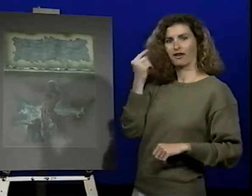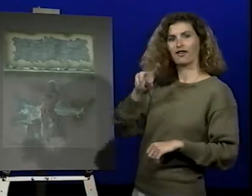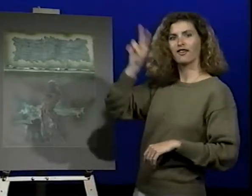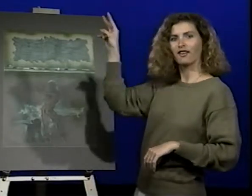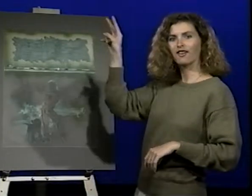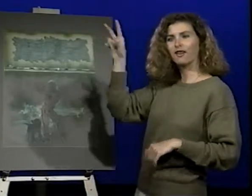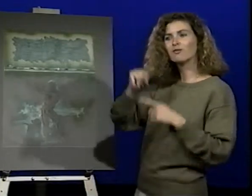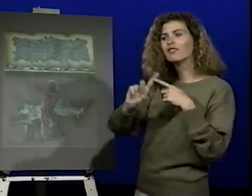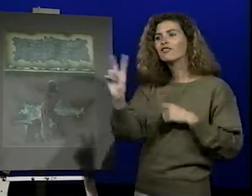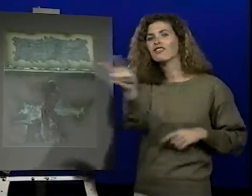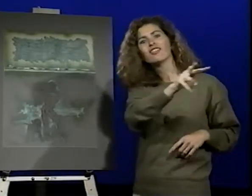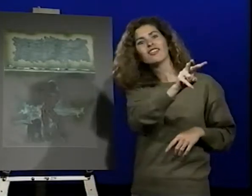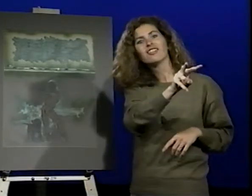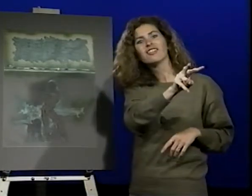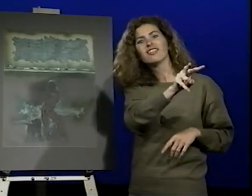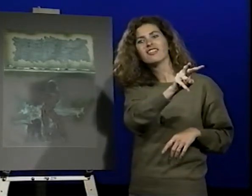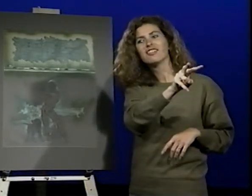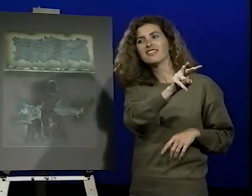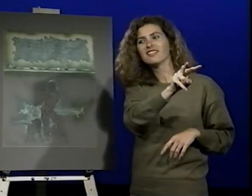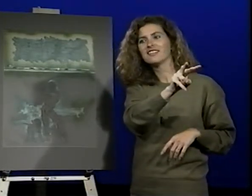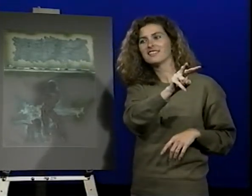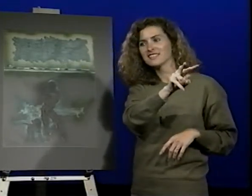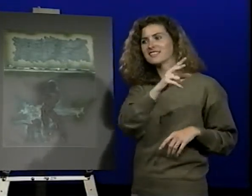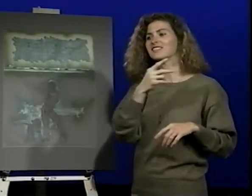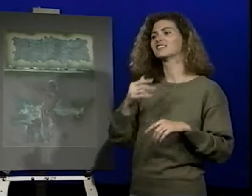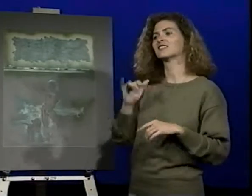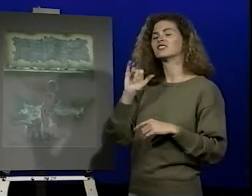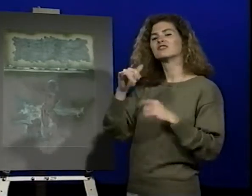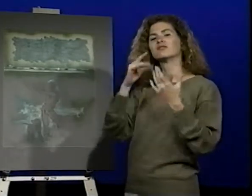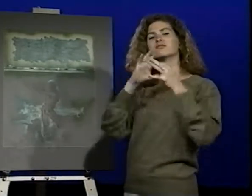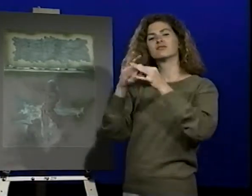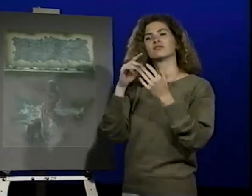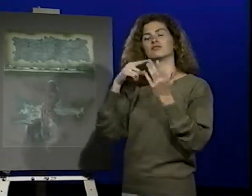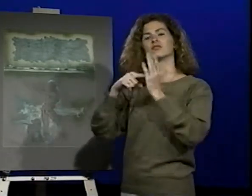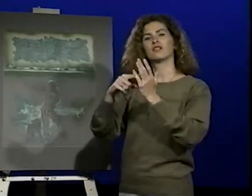man, but looking off at something it can hear.